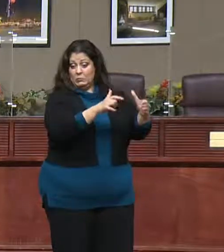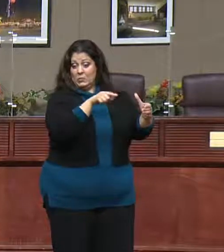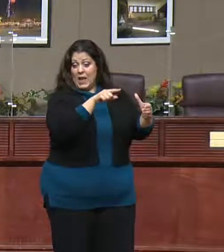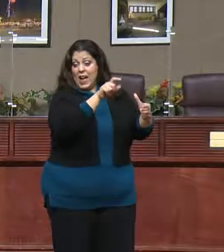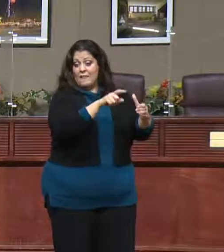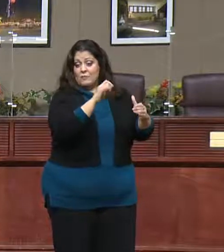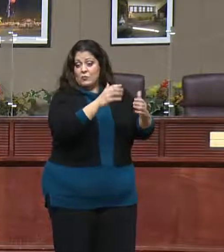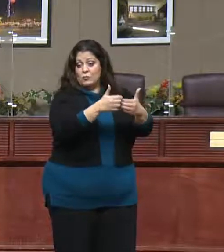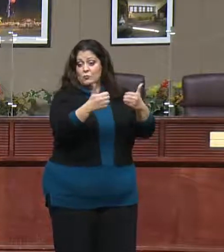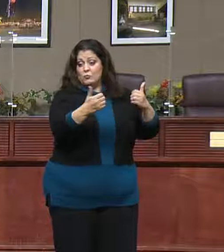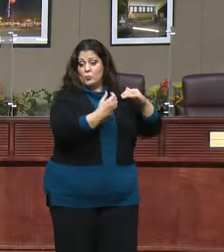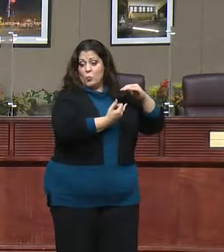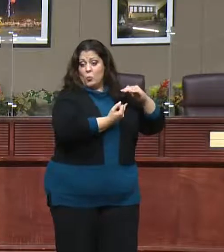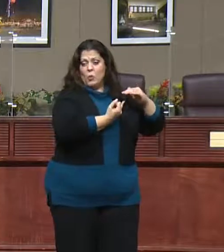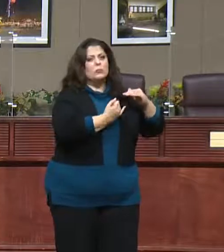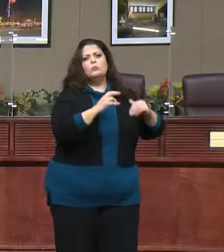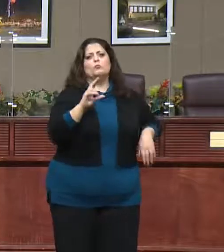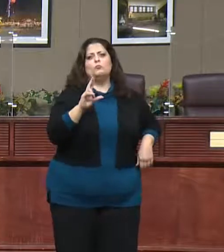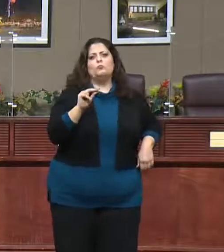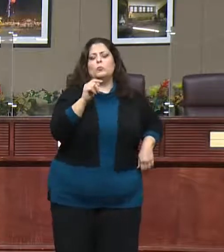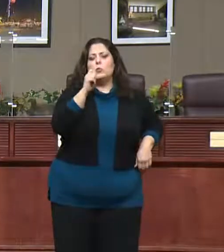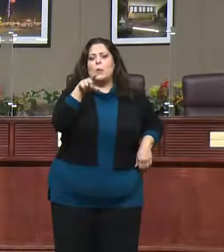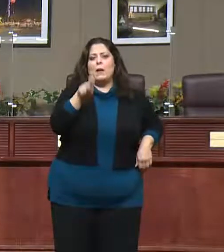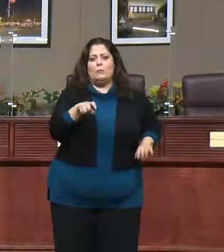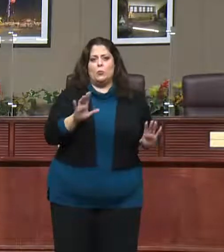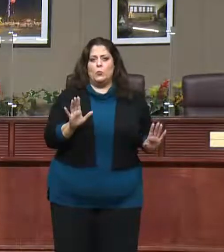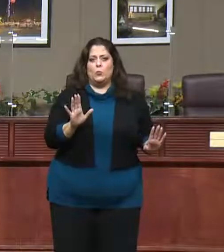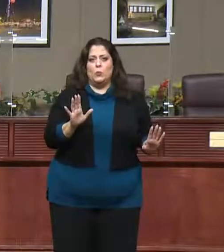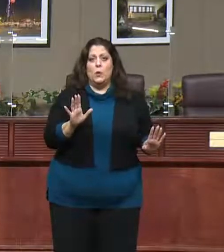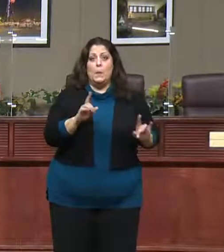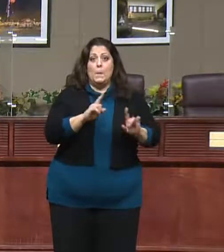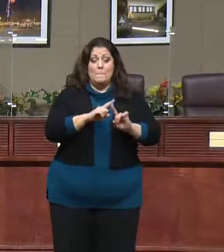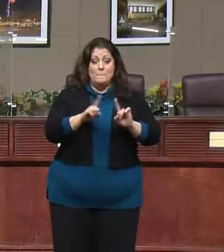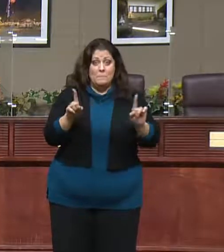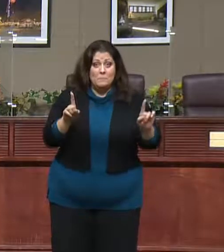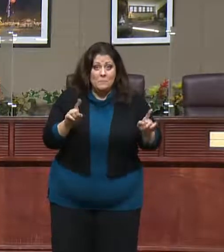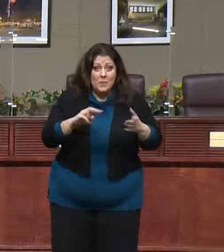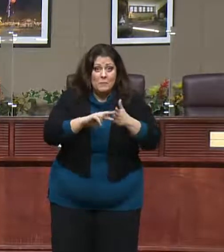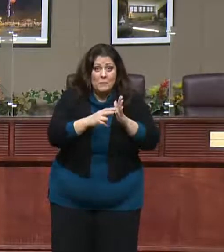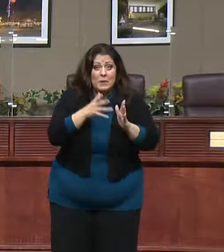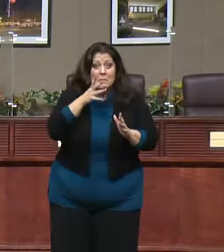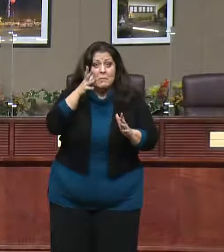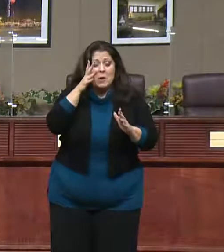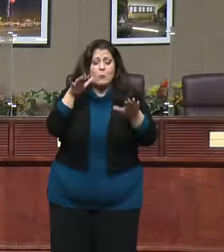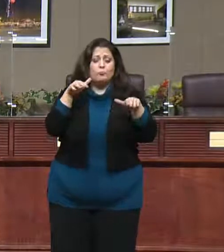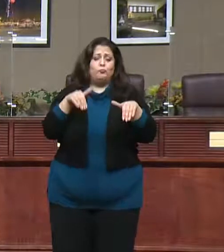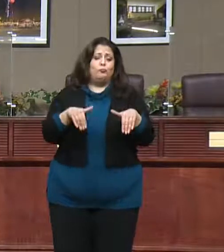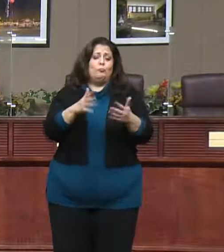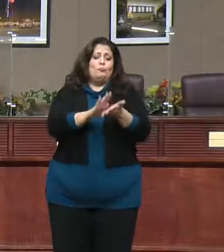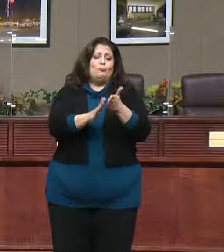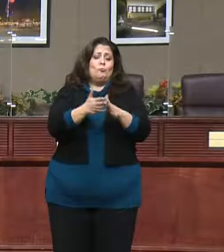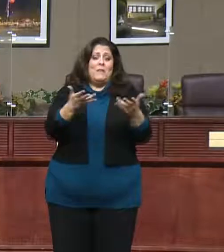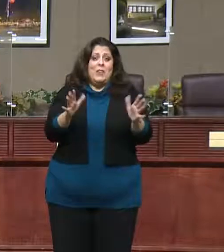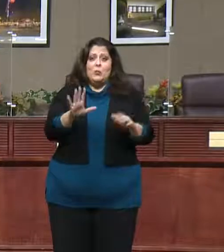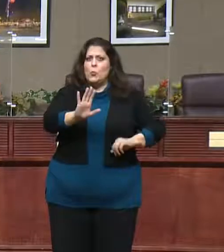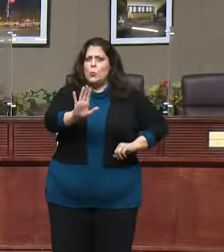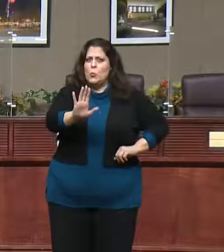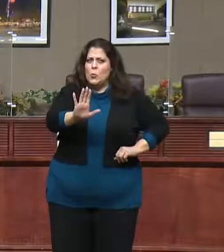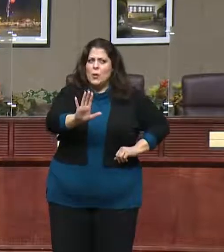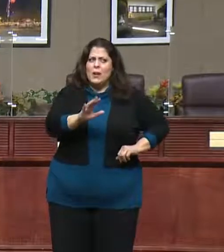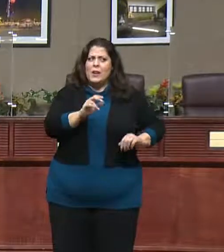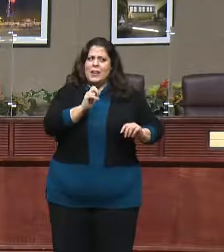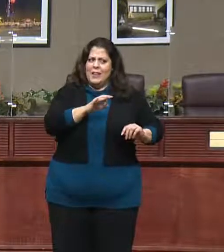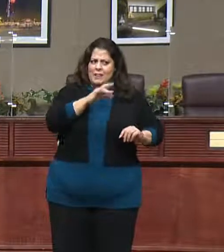of the schools. But that doesn't preclude the parents from taking steps and protecting their children when they engage